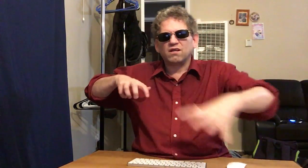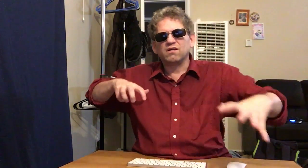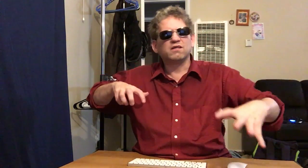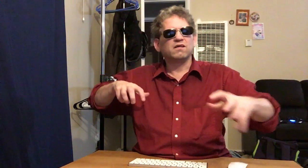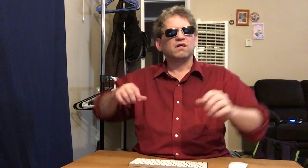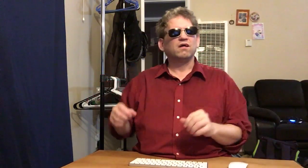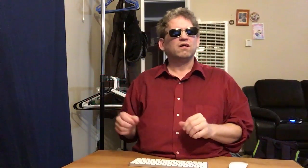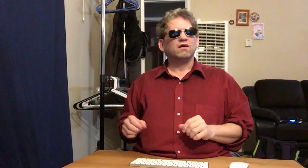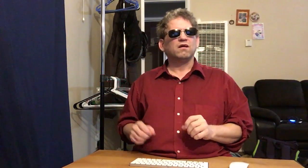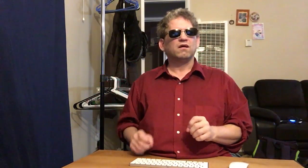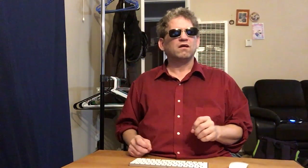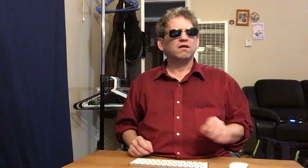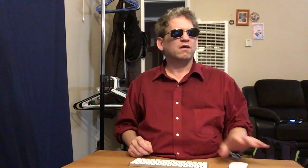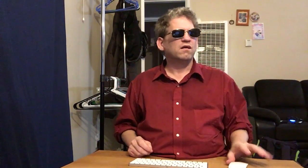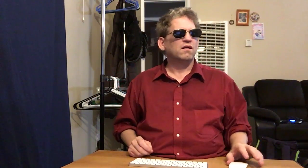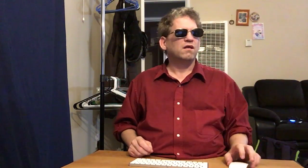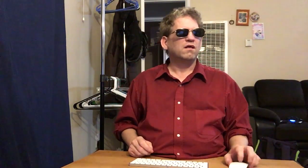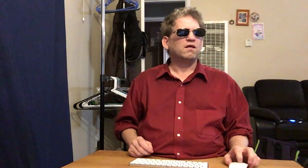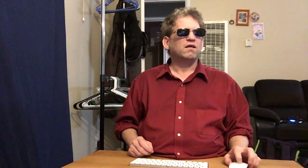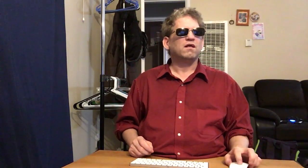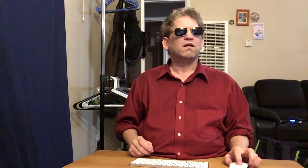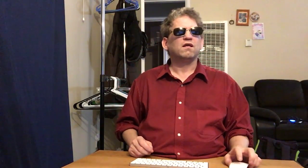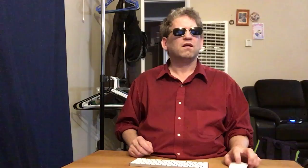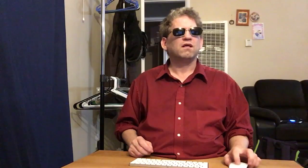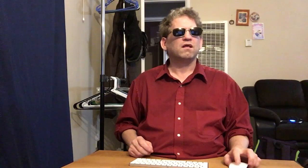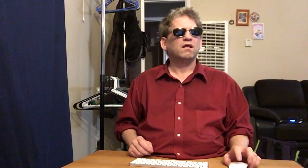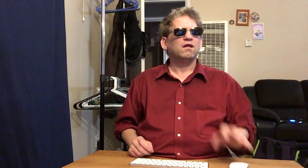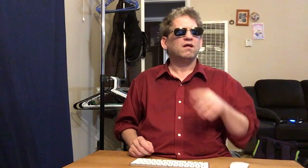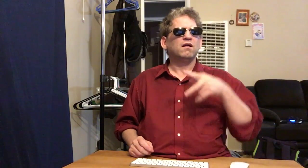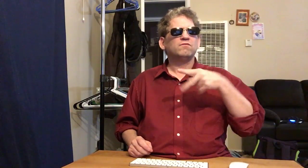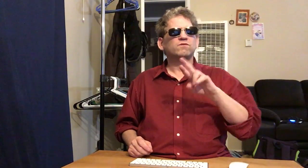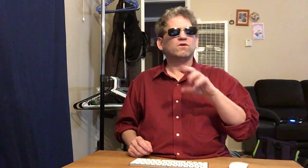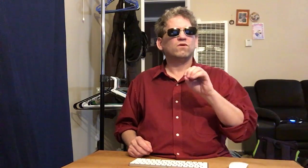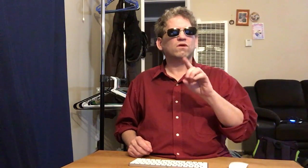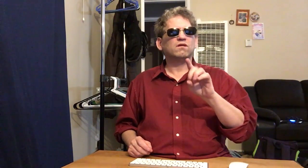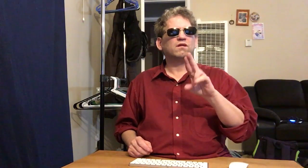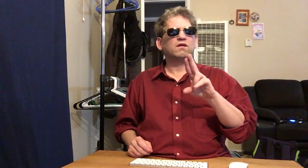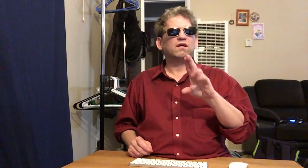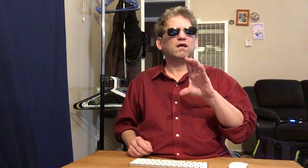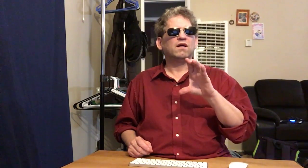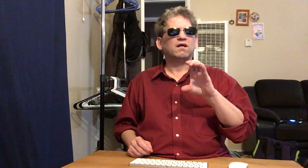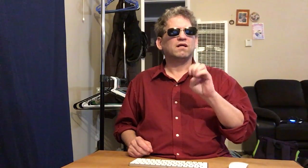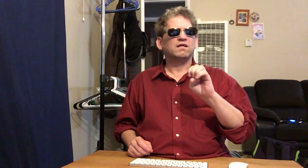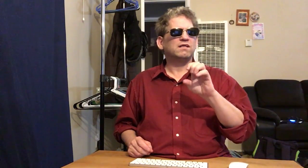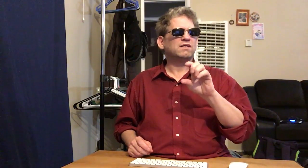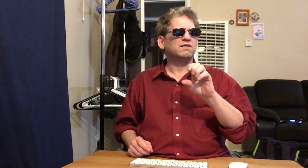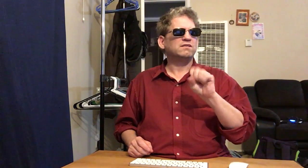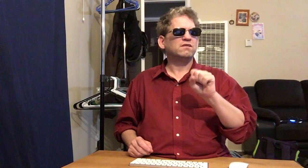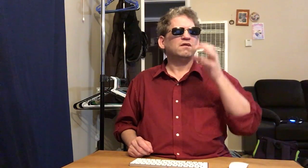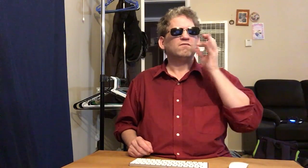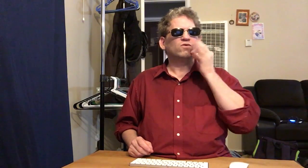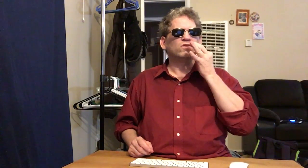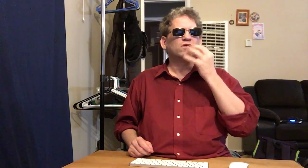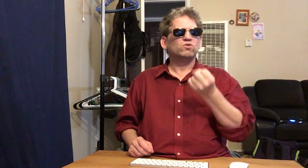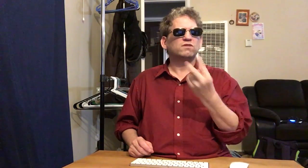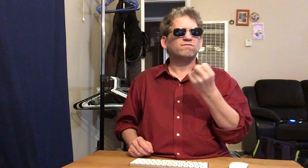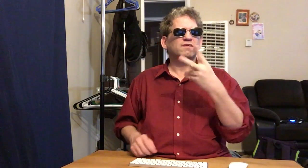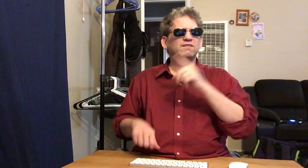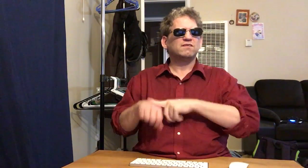Who wants a burger? You can't expect your neighbors to do everything HomeAdvisor can. So to find and instantly book a background check to HomePro for free,